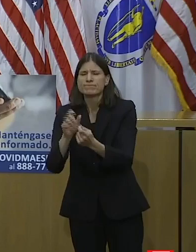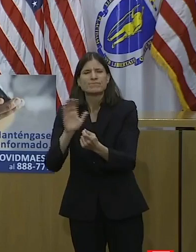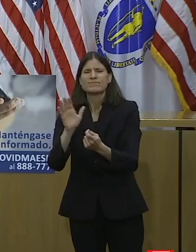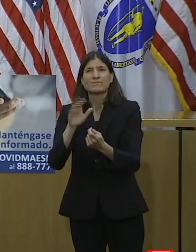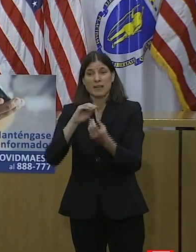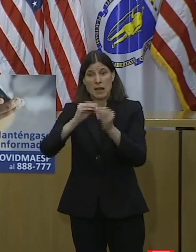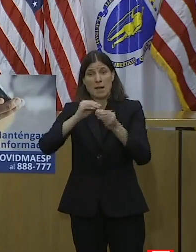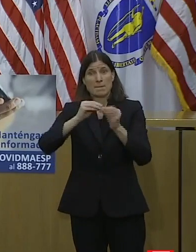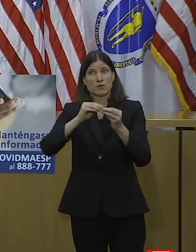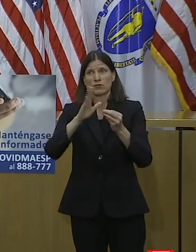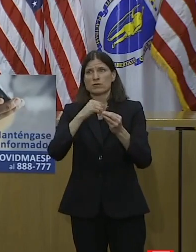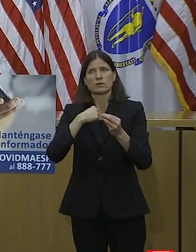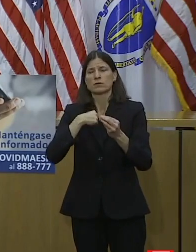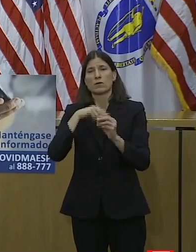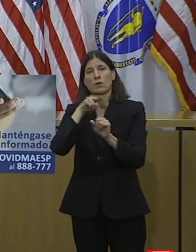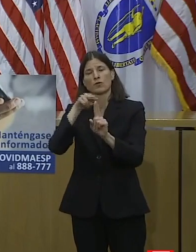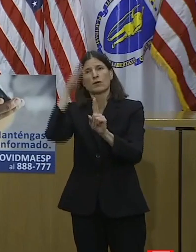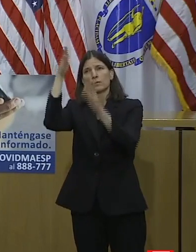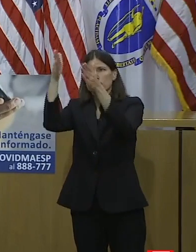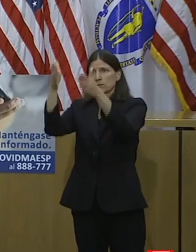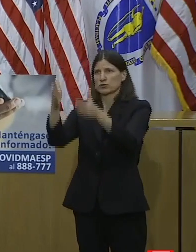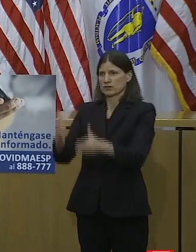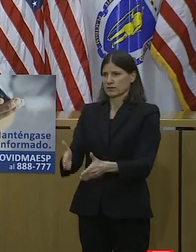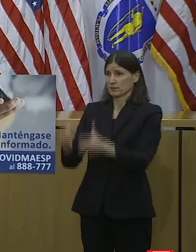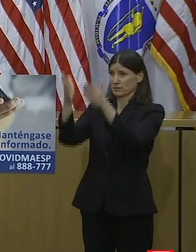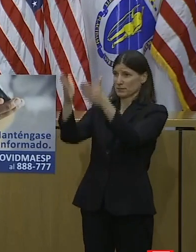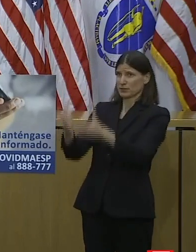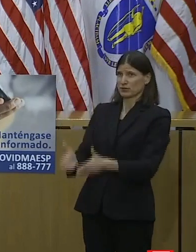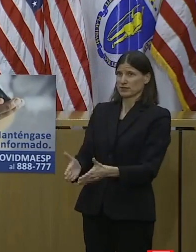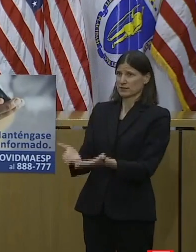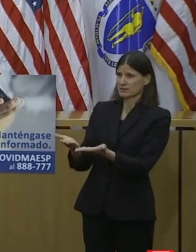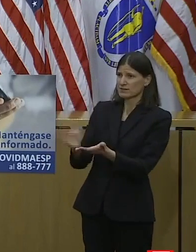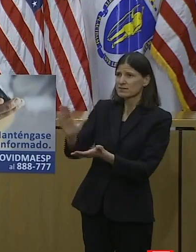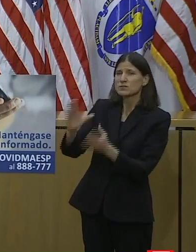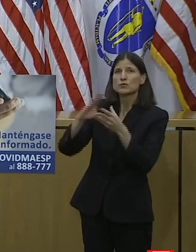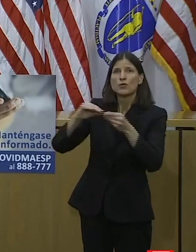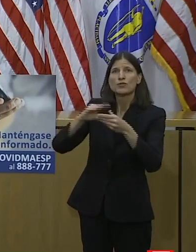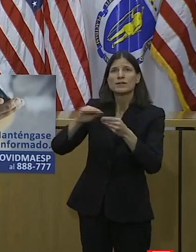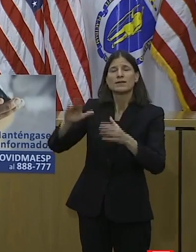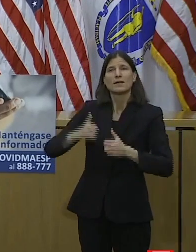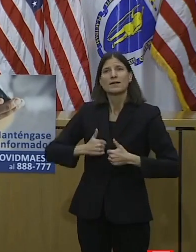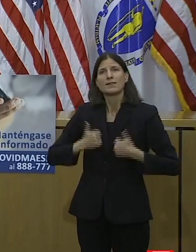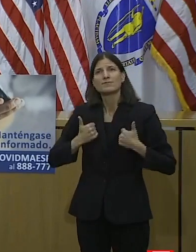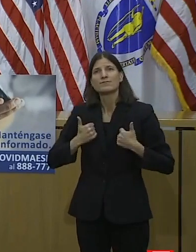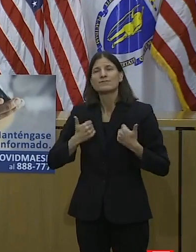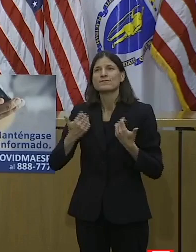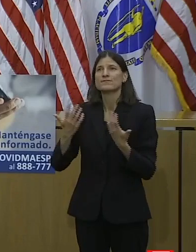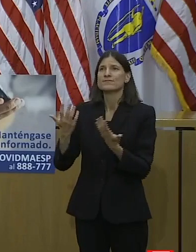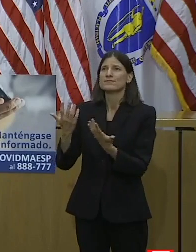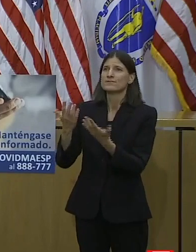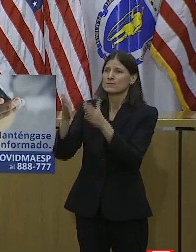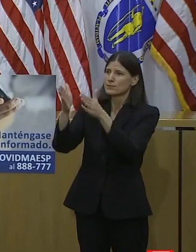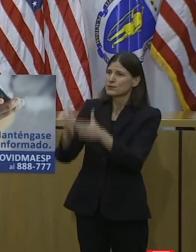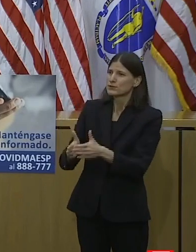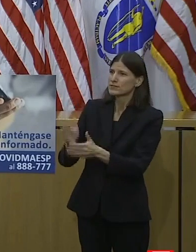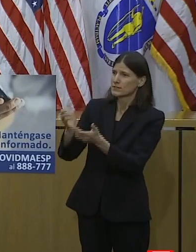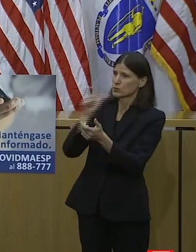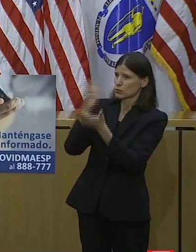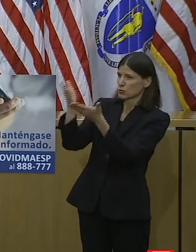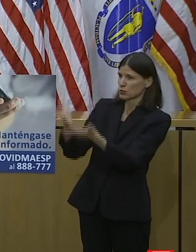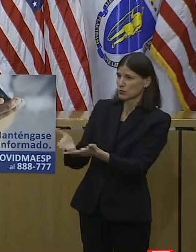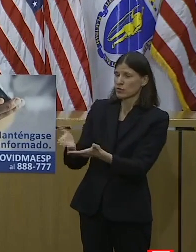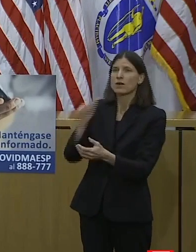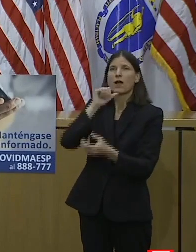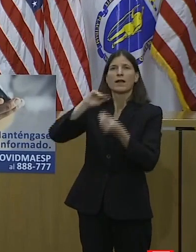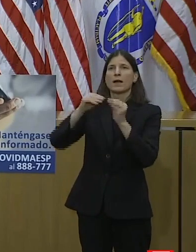I think I said this when we put the original limit on gatherings in place, that the first thing the Lieutenant Governor and I heard when we